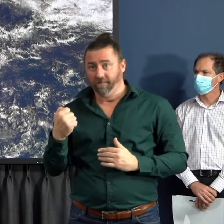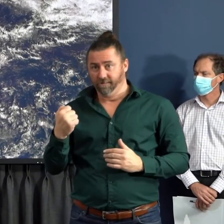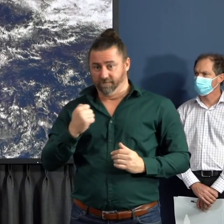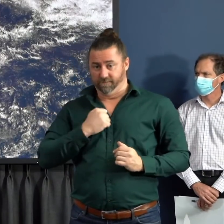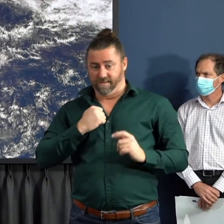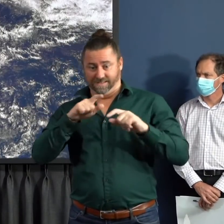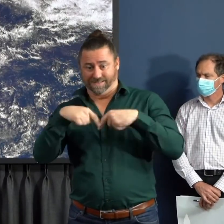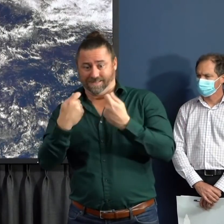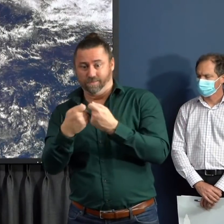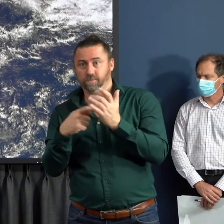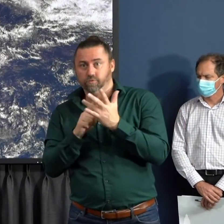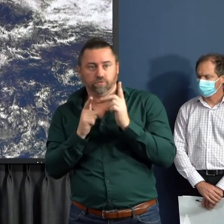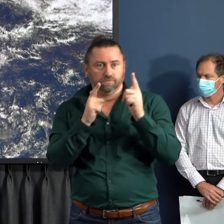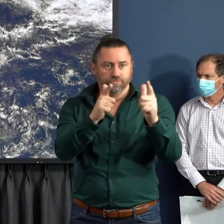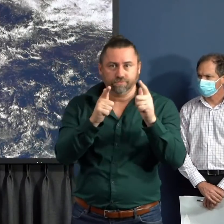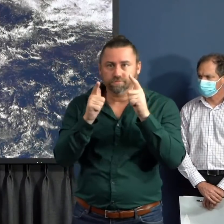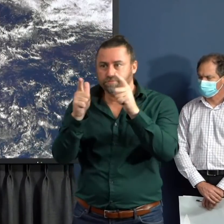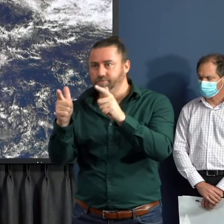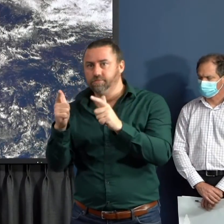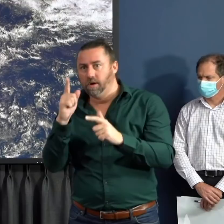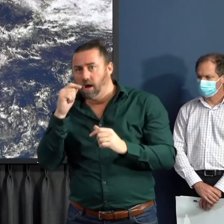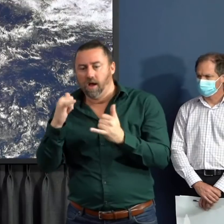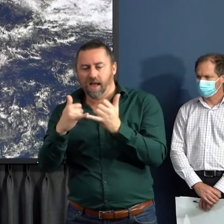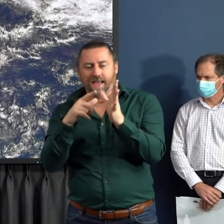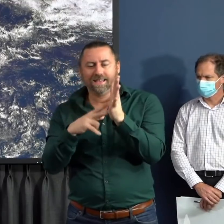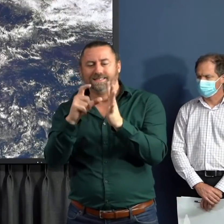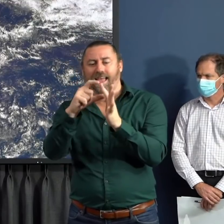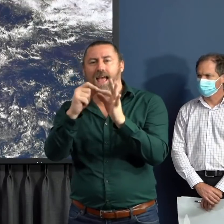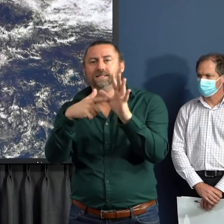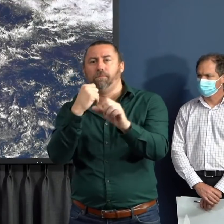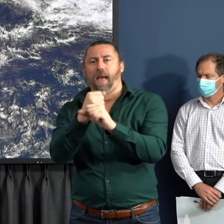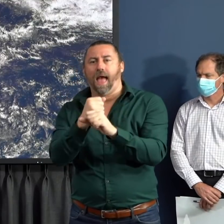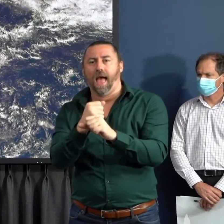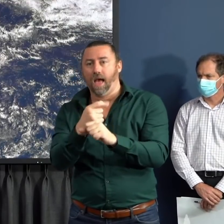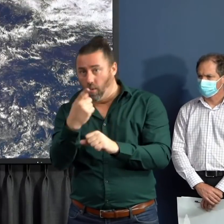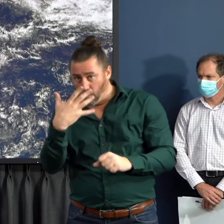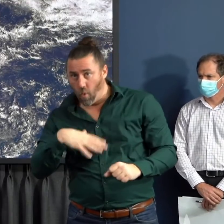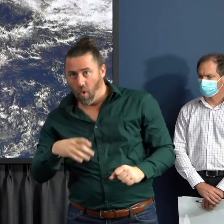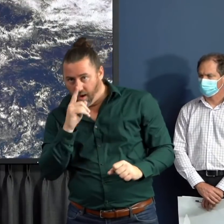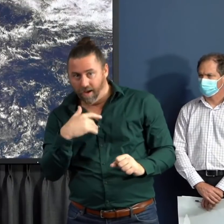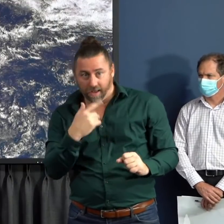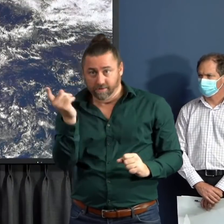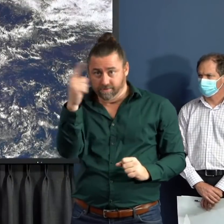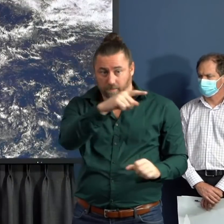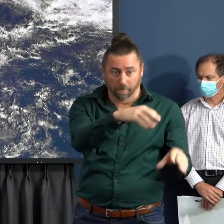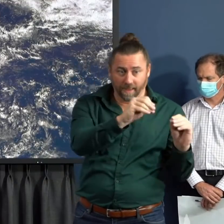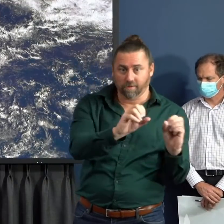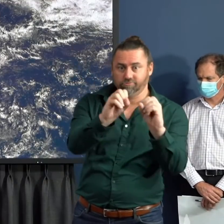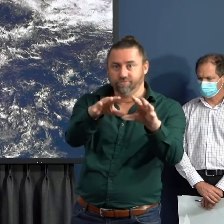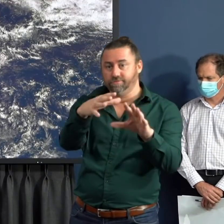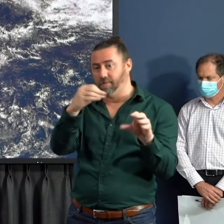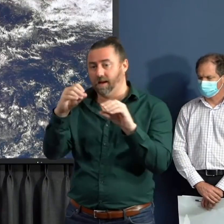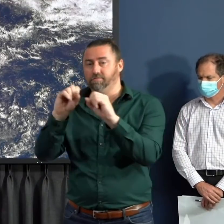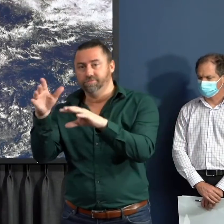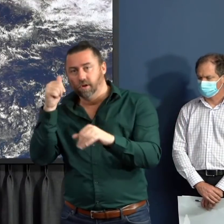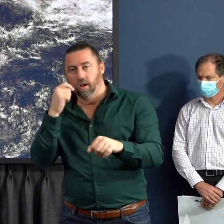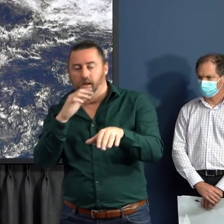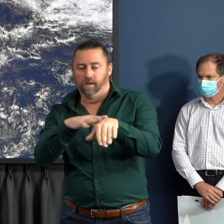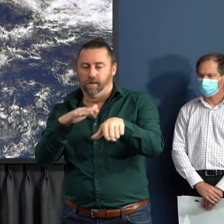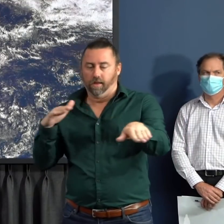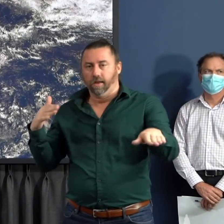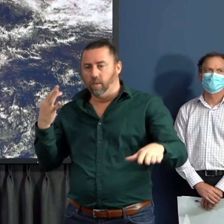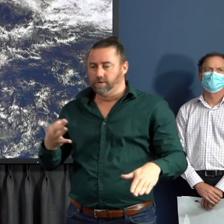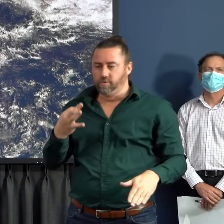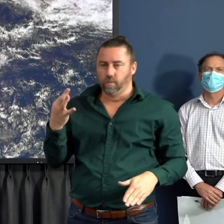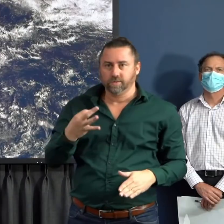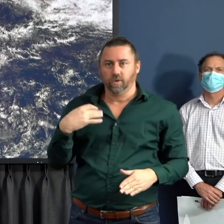We're continuing to provide sandbags free to residents at our depots. I ask people, please be patient. We are working as quickly as